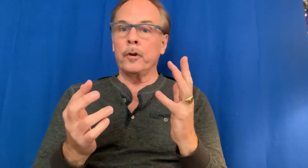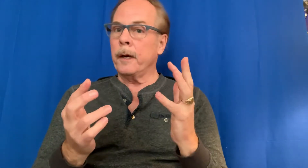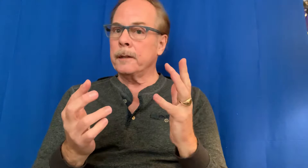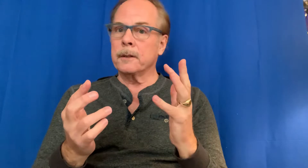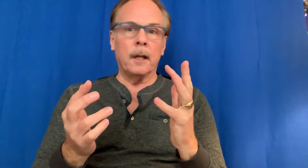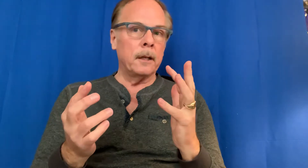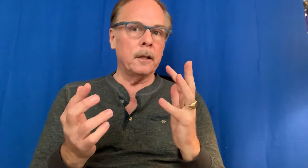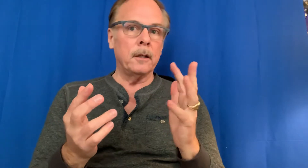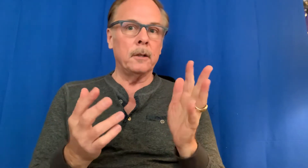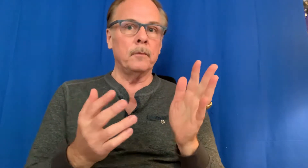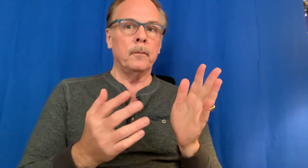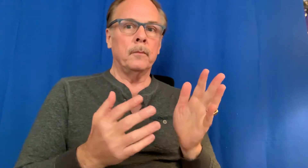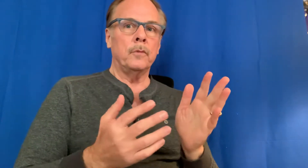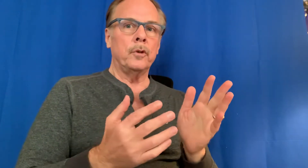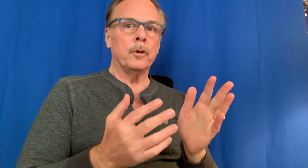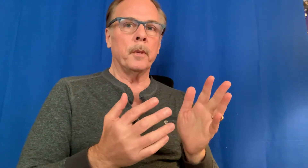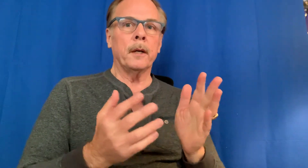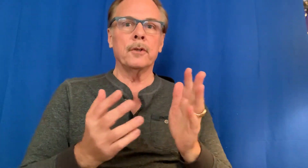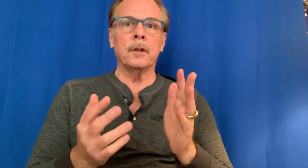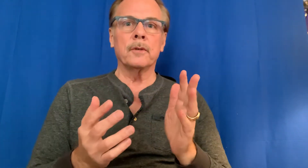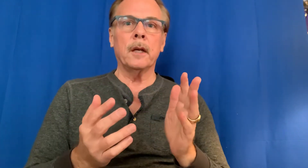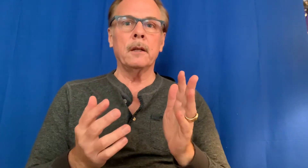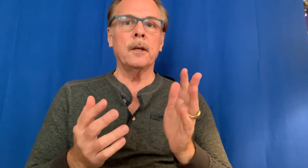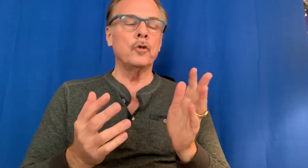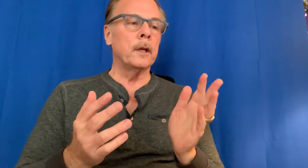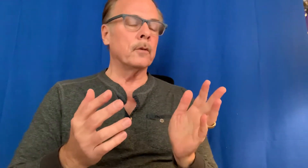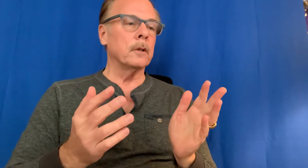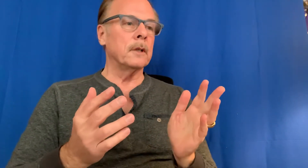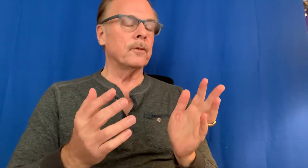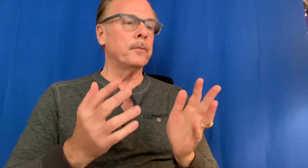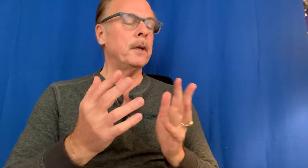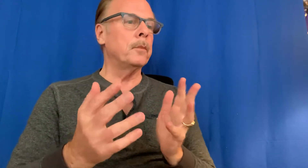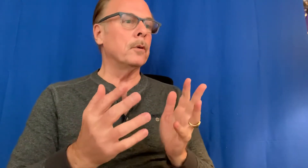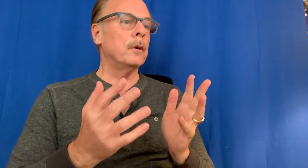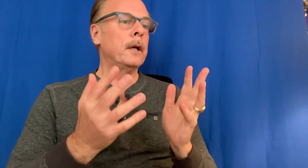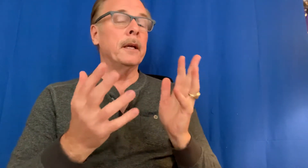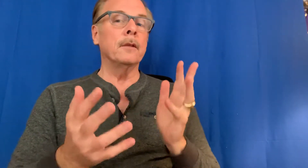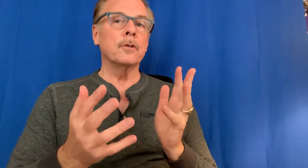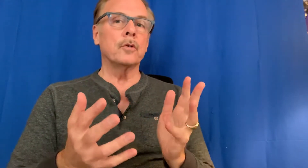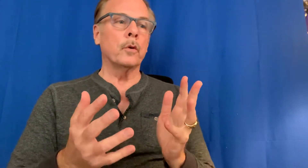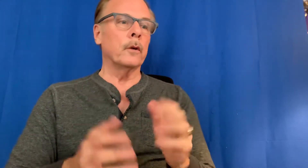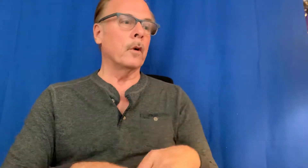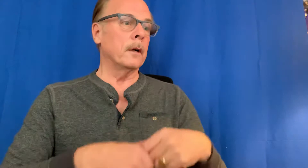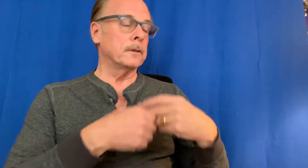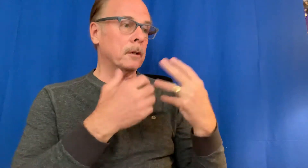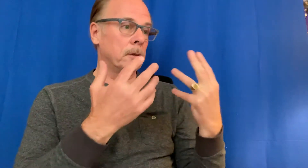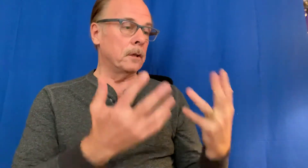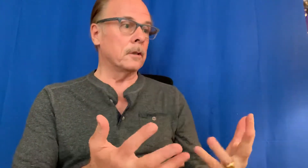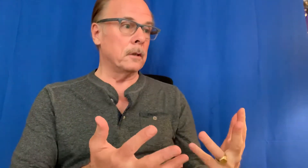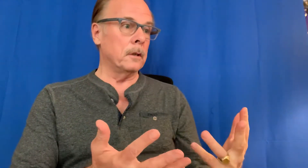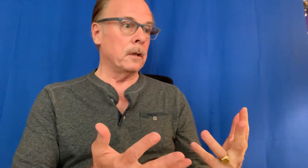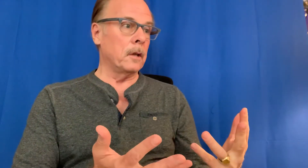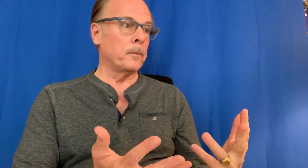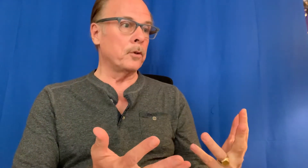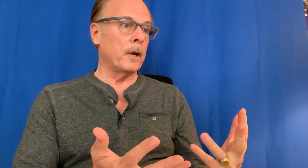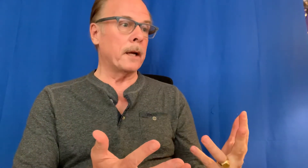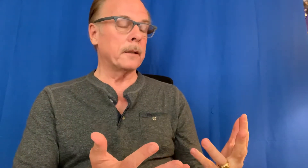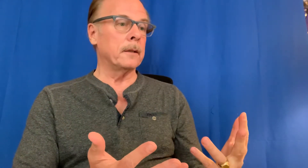head slightly, do your body shift slightly as you take on the different people in the story, whereas the the lumberjack